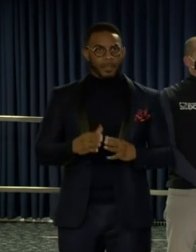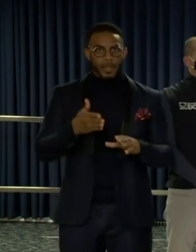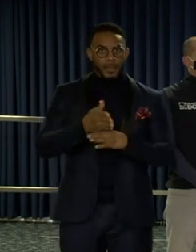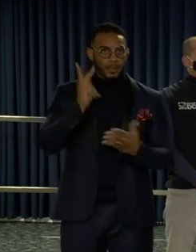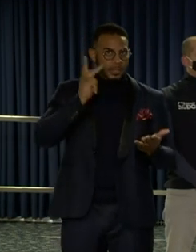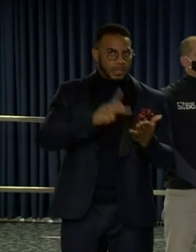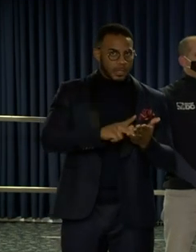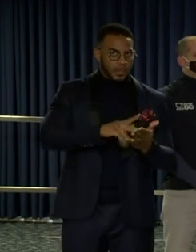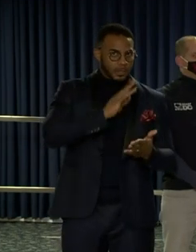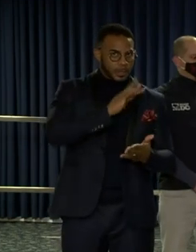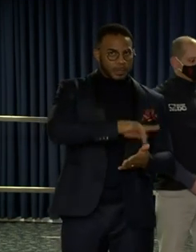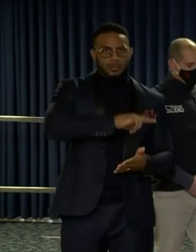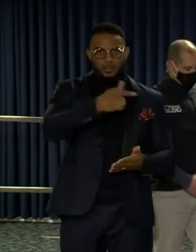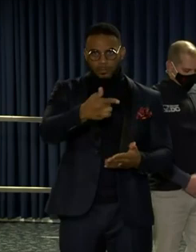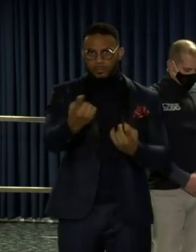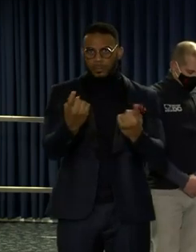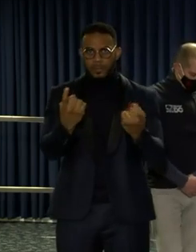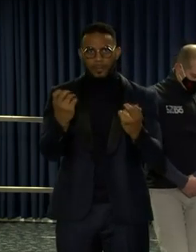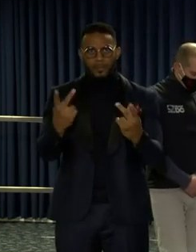has a chance to speak.